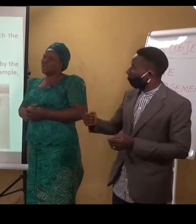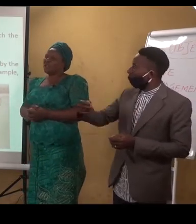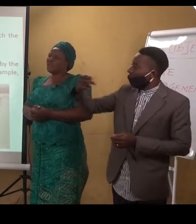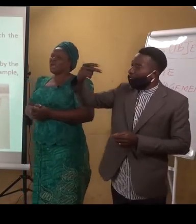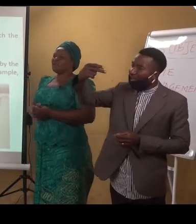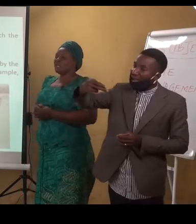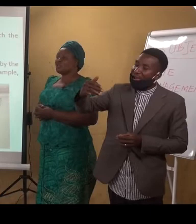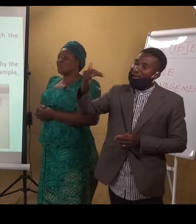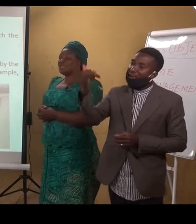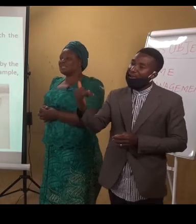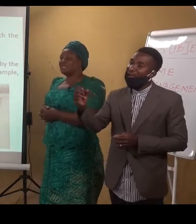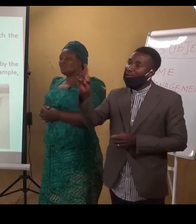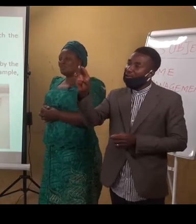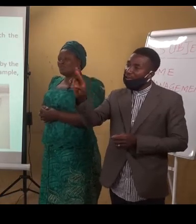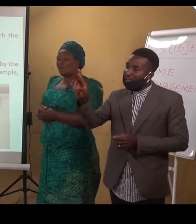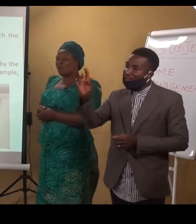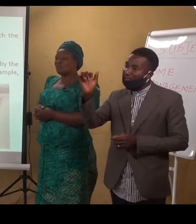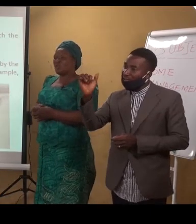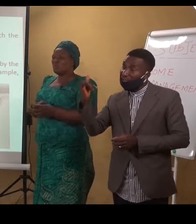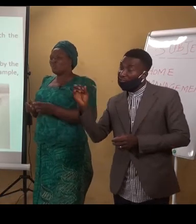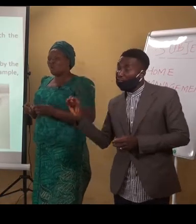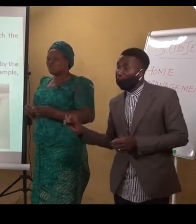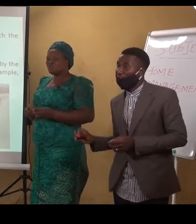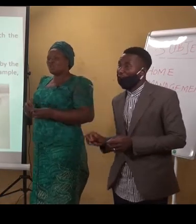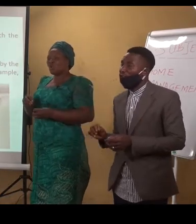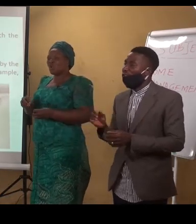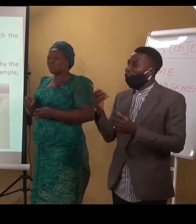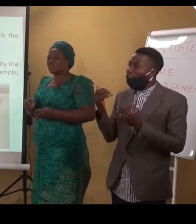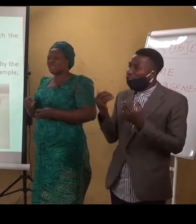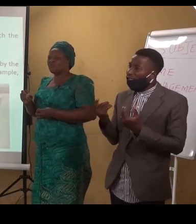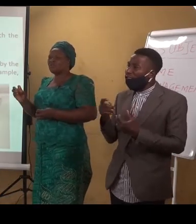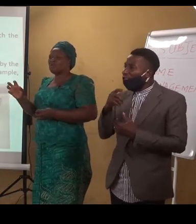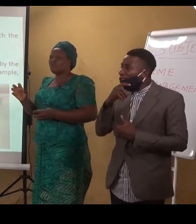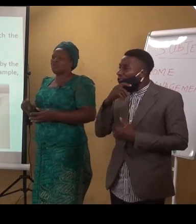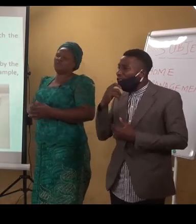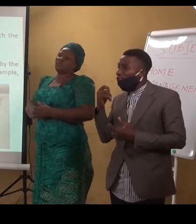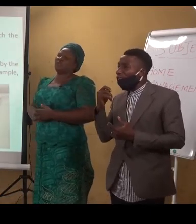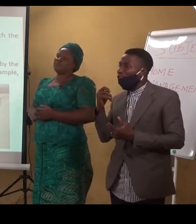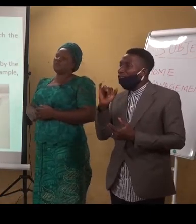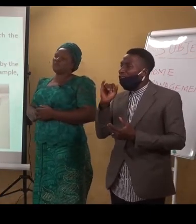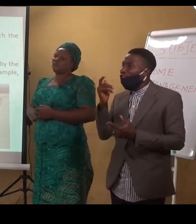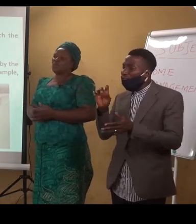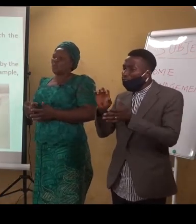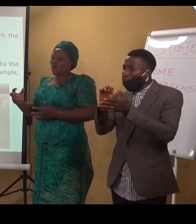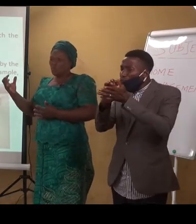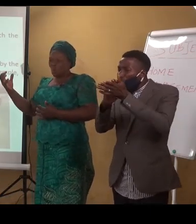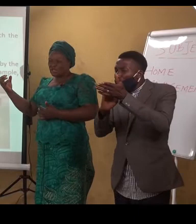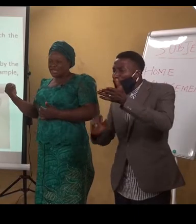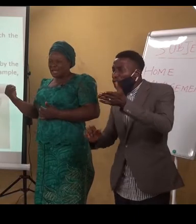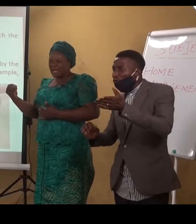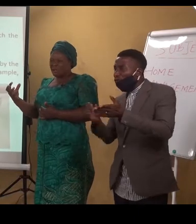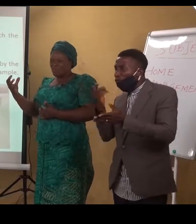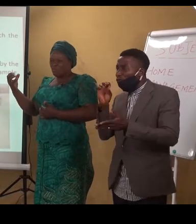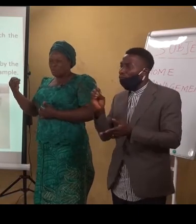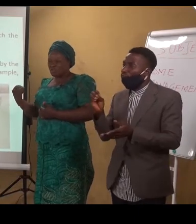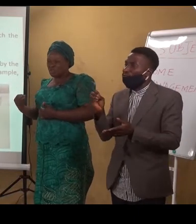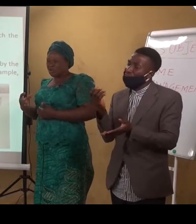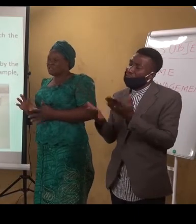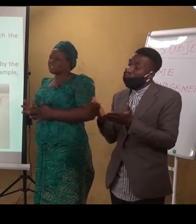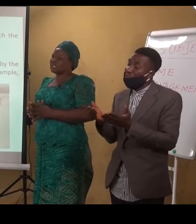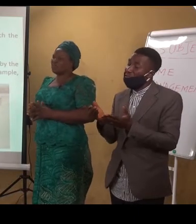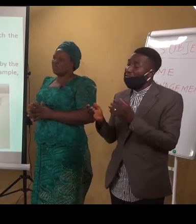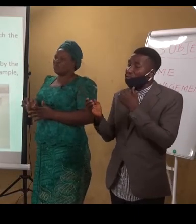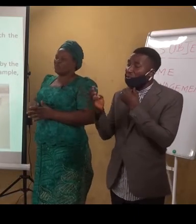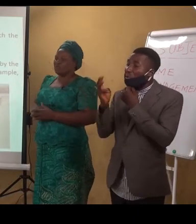dehydration? Dehydration is the removal of moisture content from food. When water,